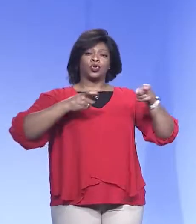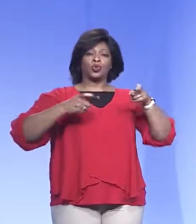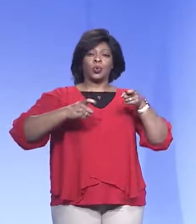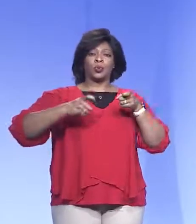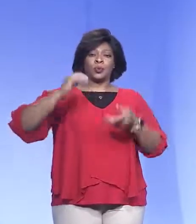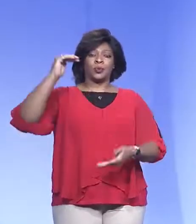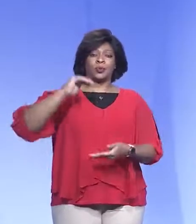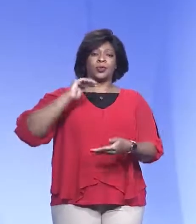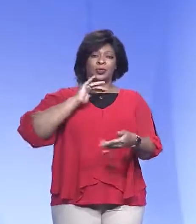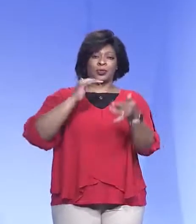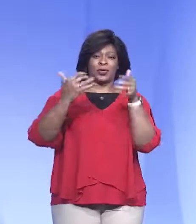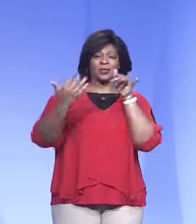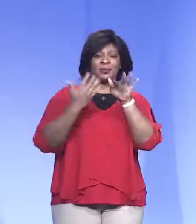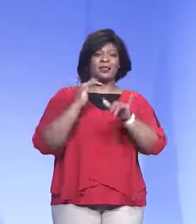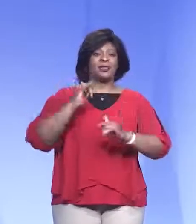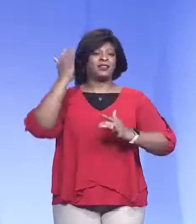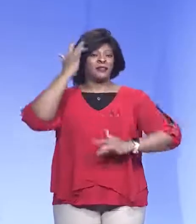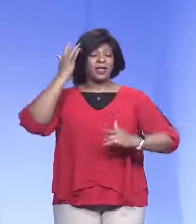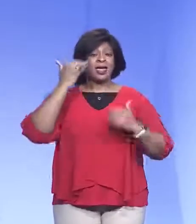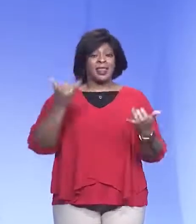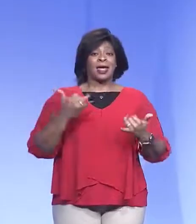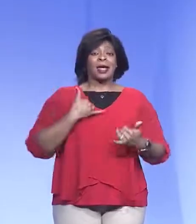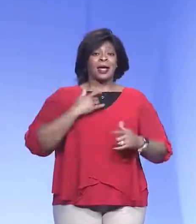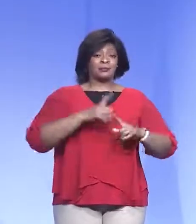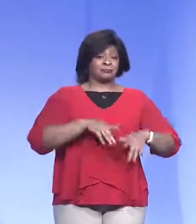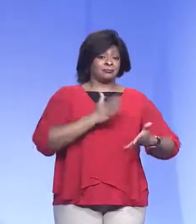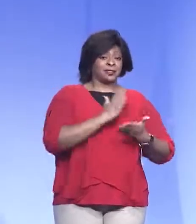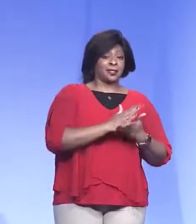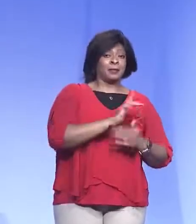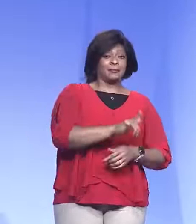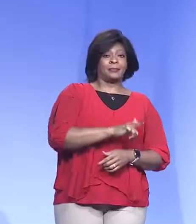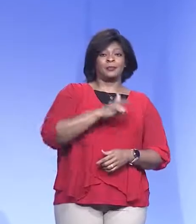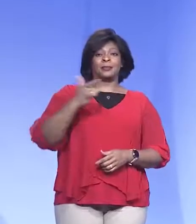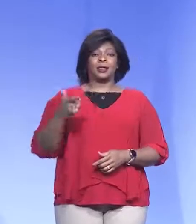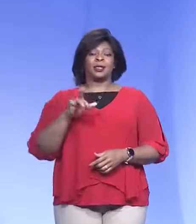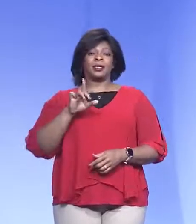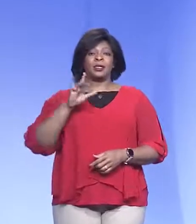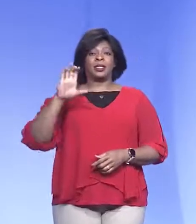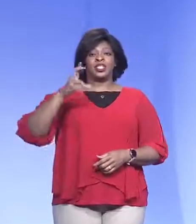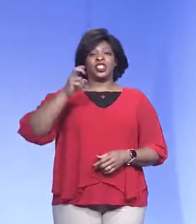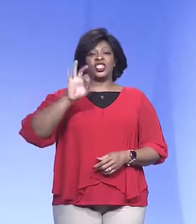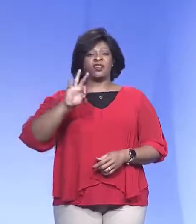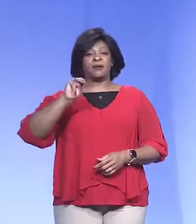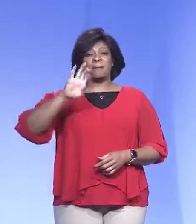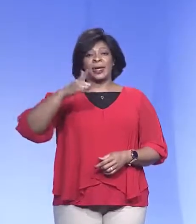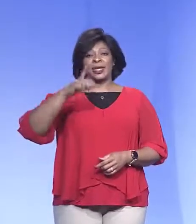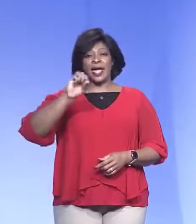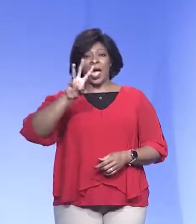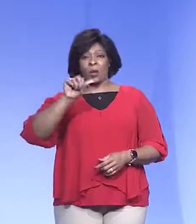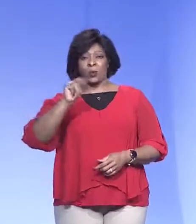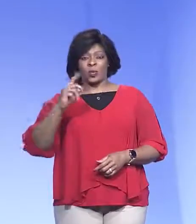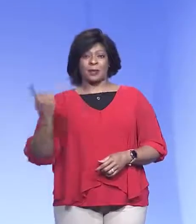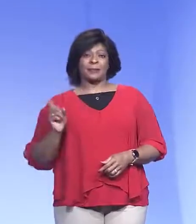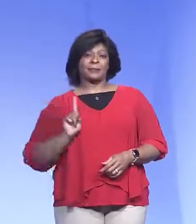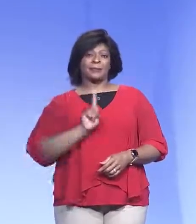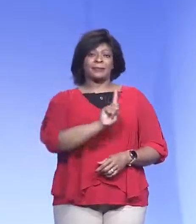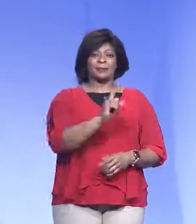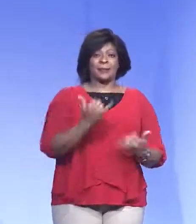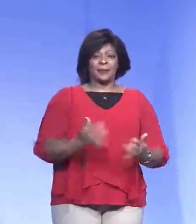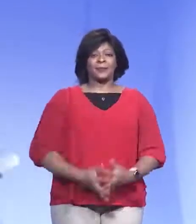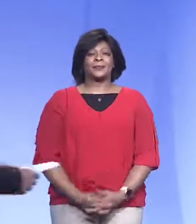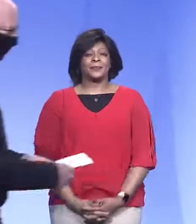the transmission of this virus. With that, I will have Chief McGowen to come to address